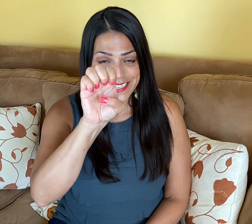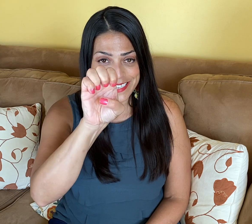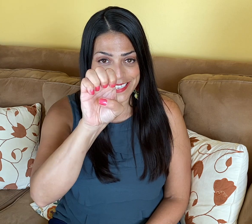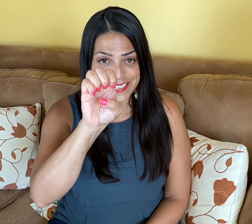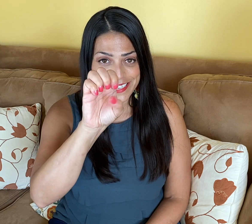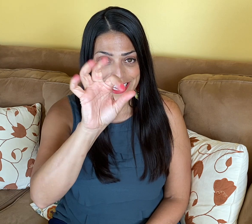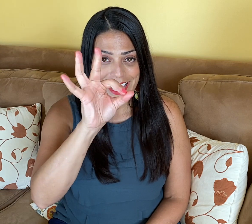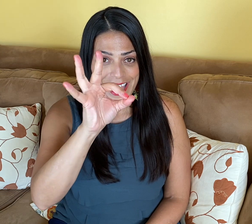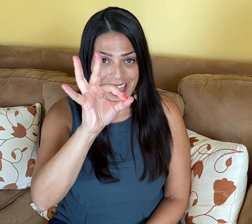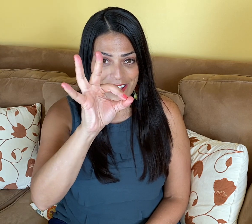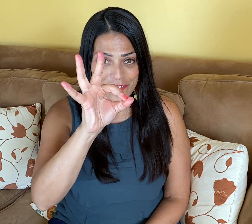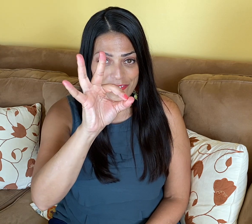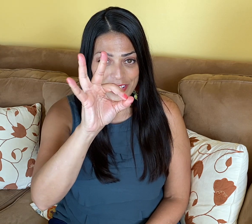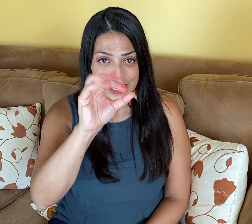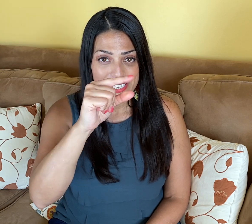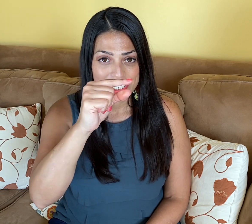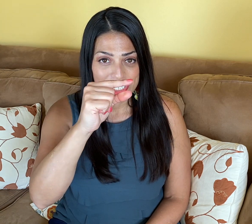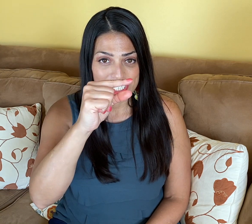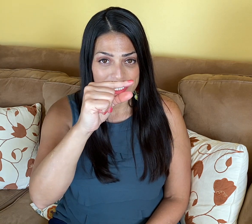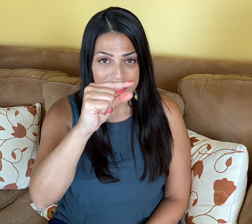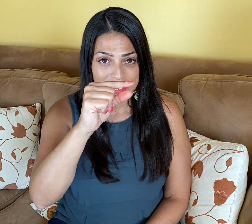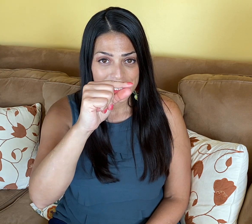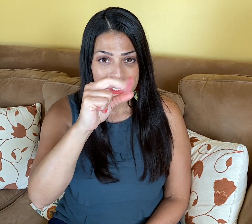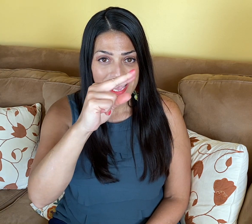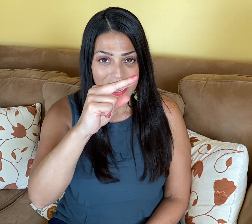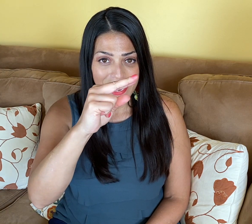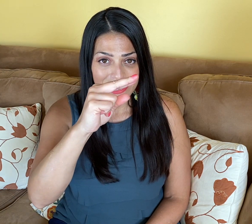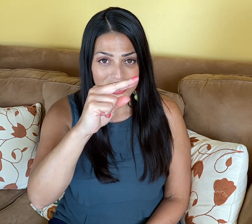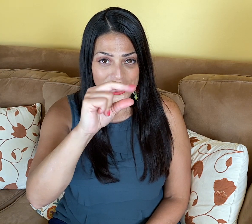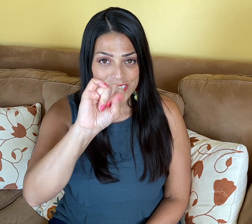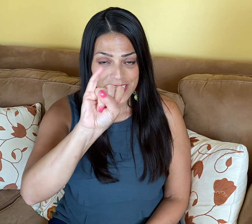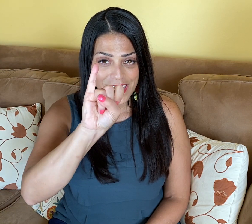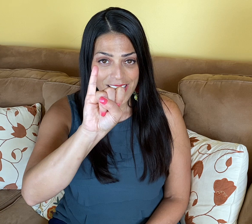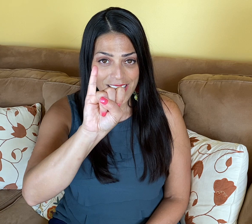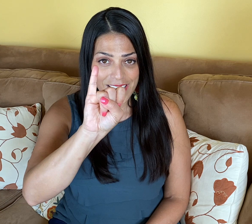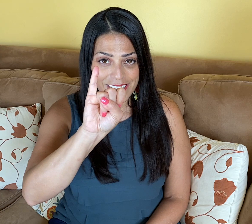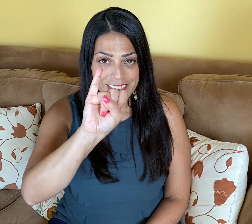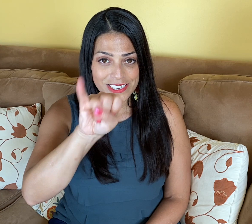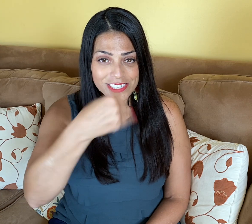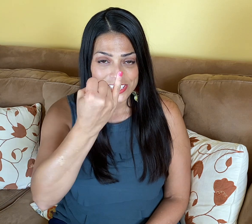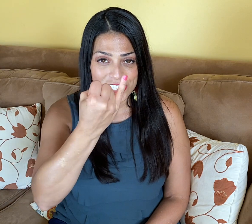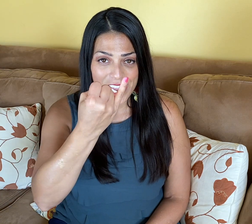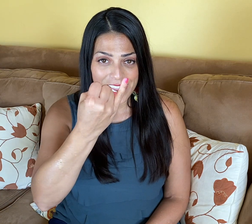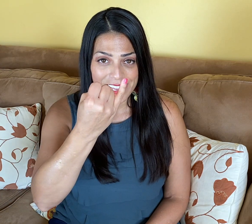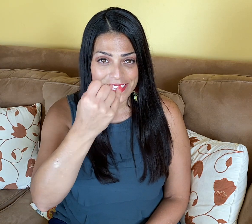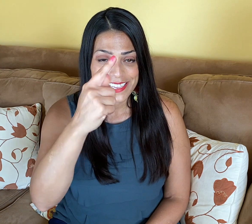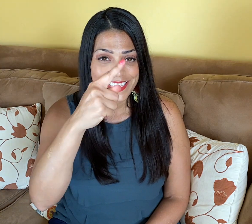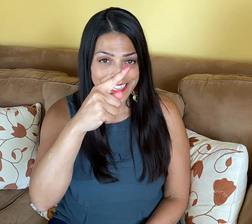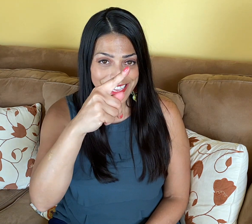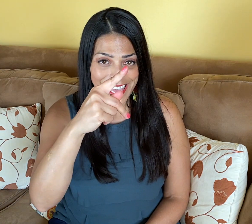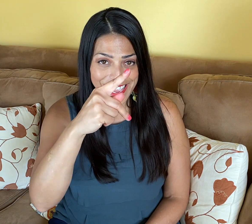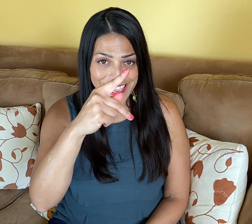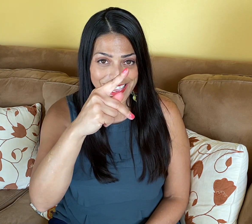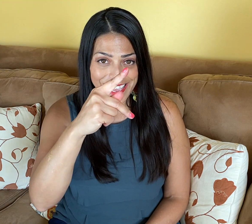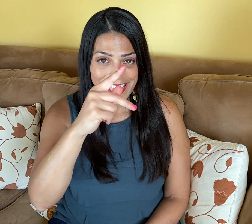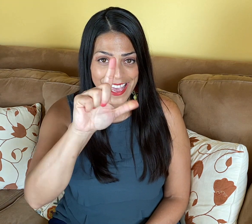E, F, G, H, I, J, K,